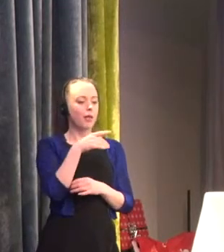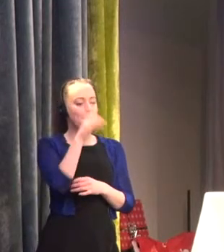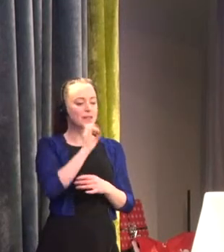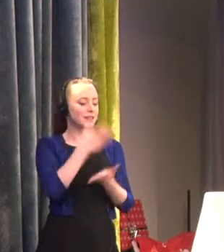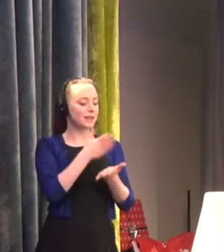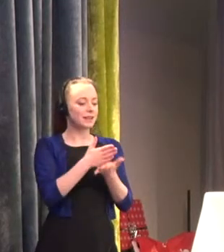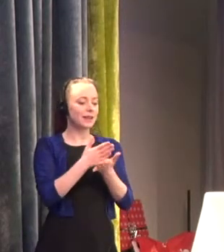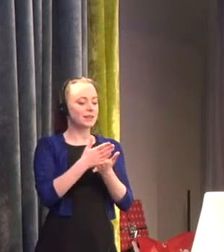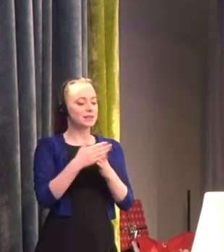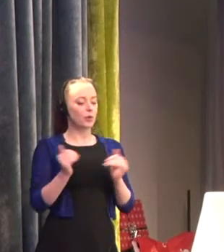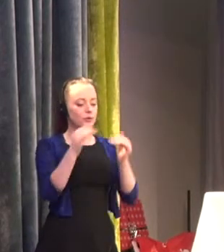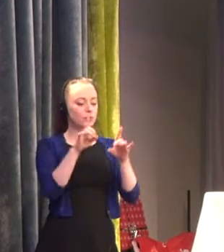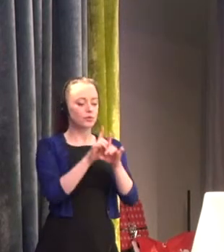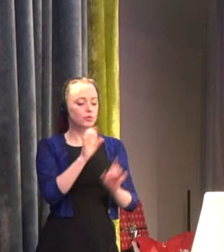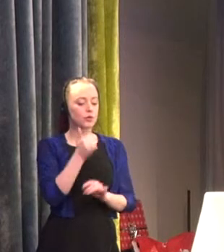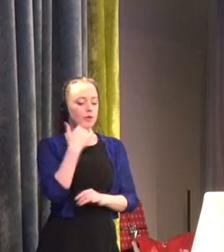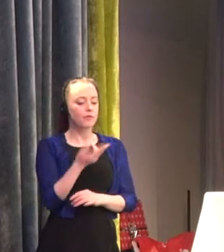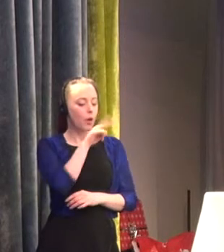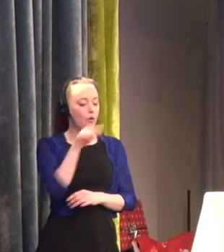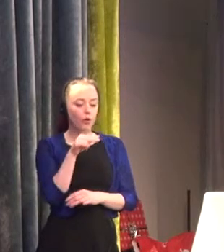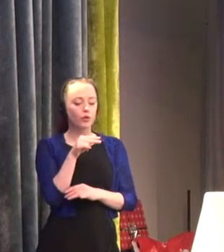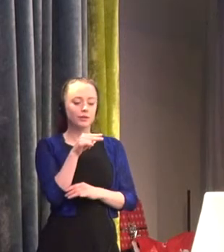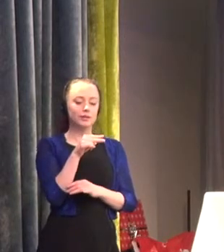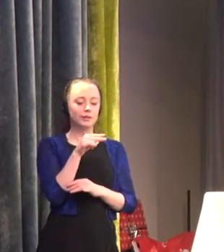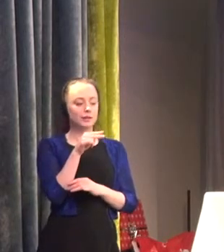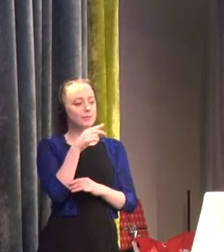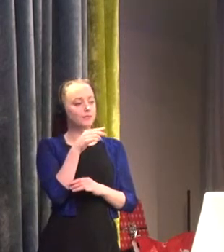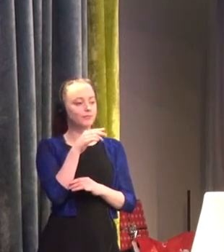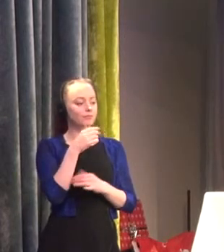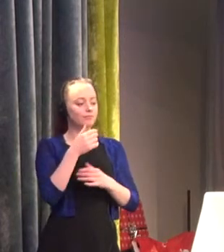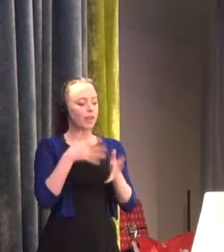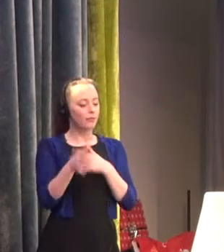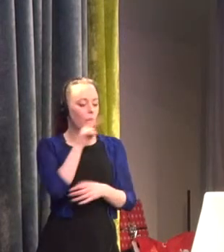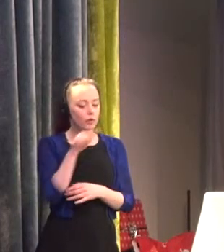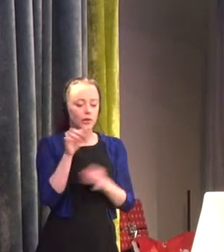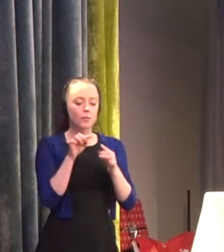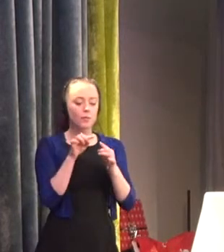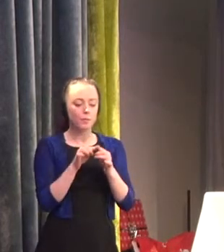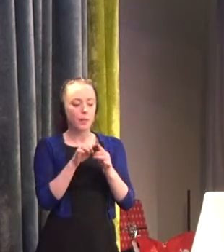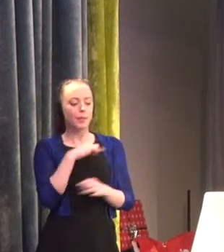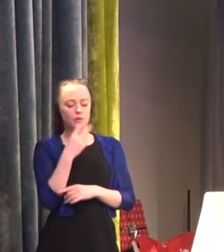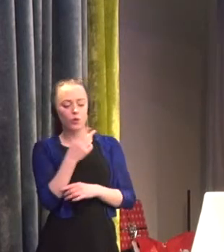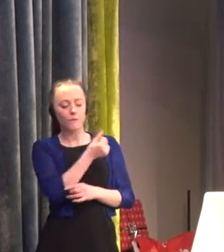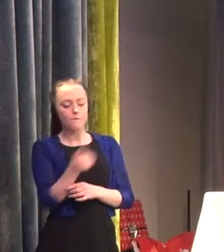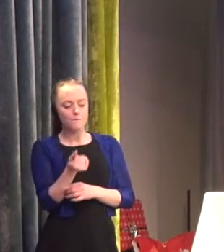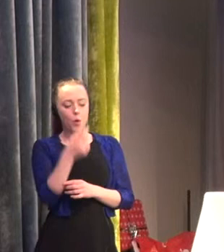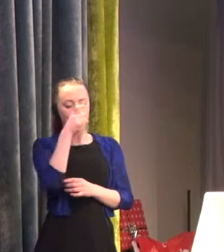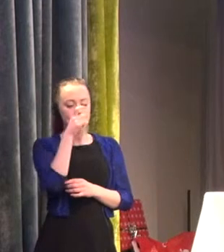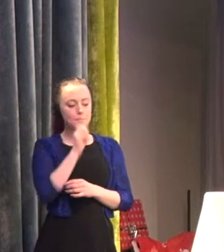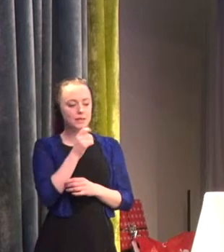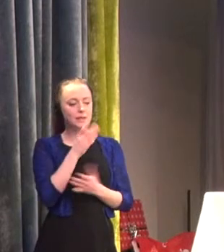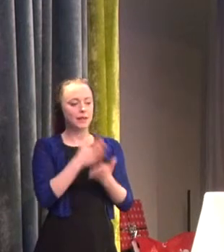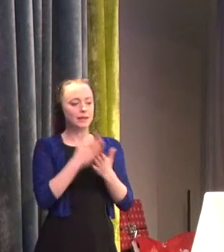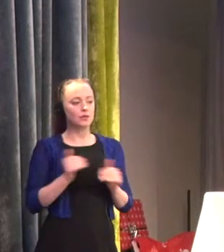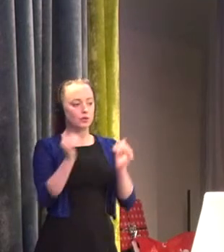Commission is that very few of these human rights commissions, even the A status ones, are being appointed to monitoring bodies. There are some